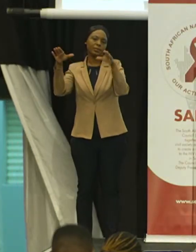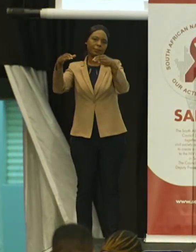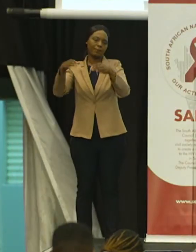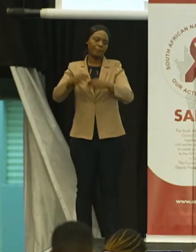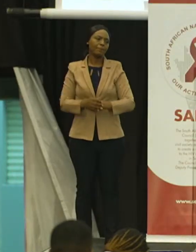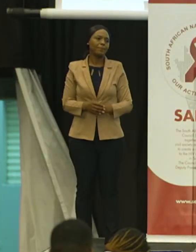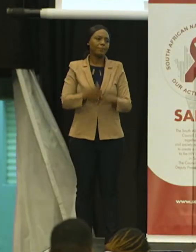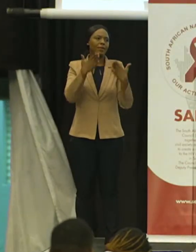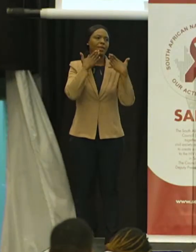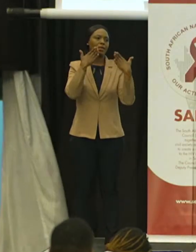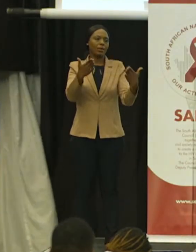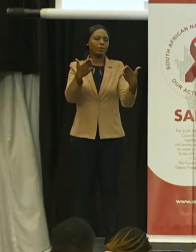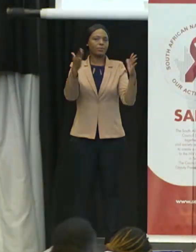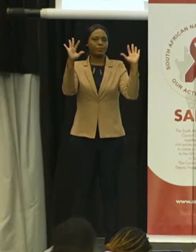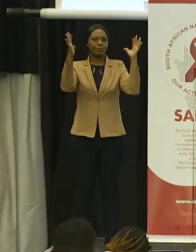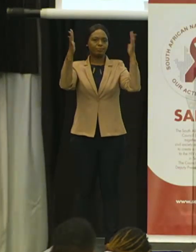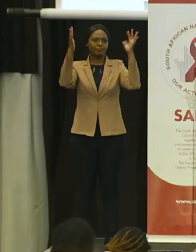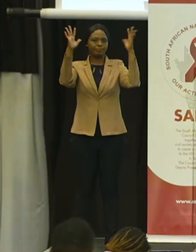Thank you.